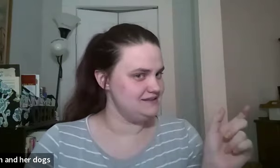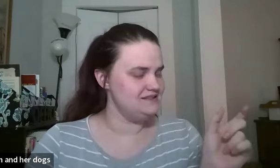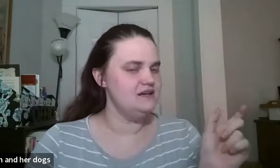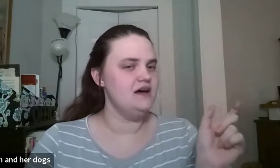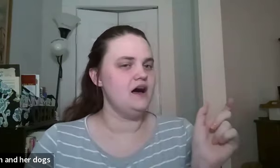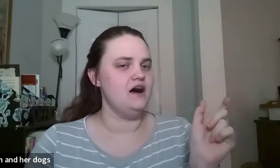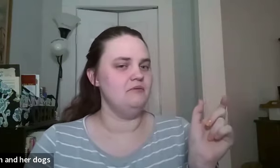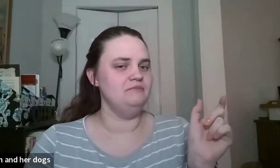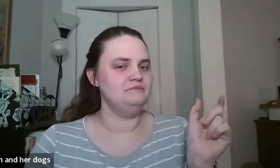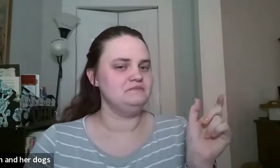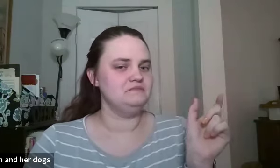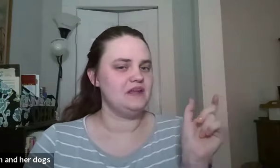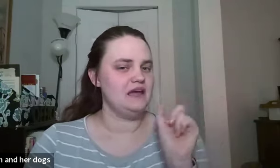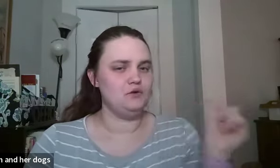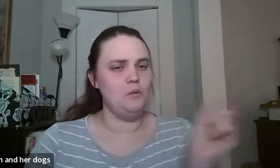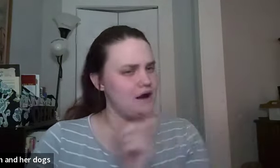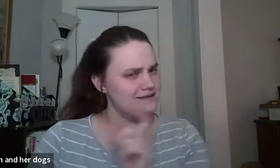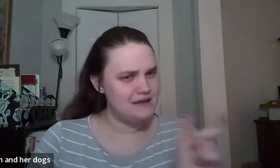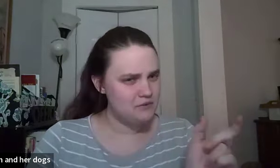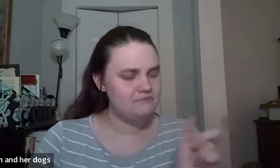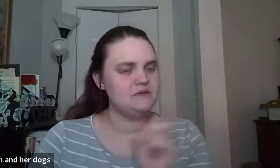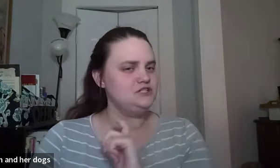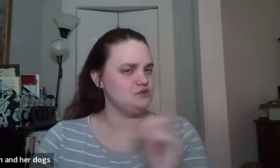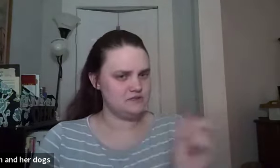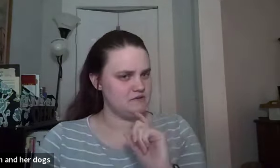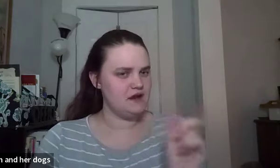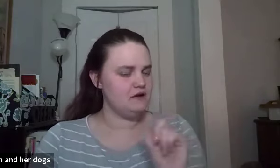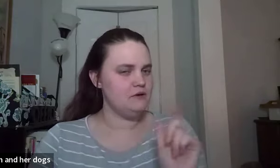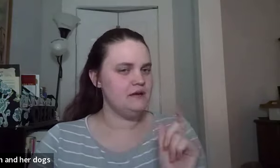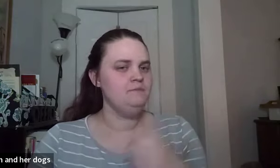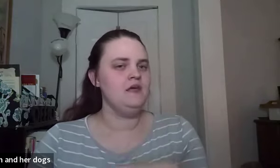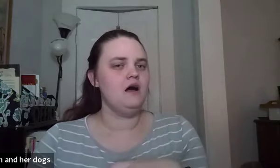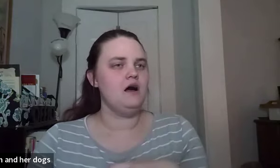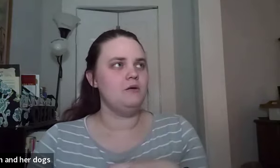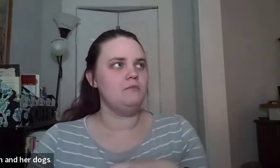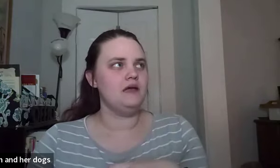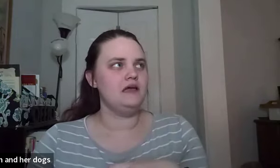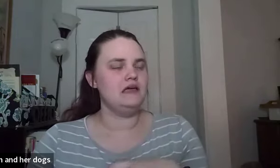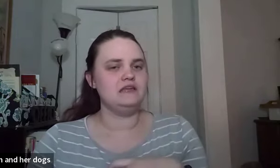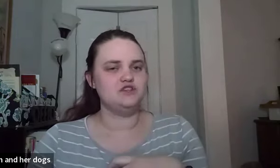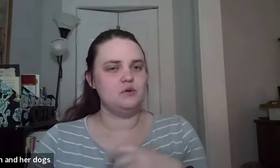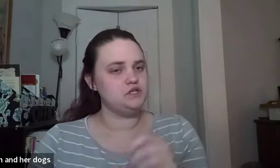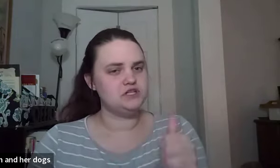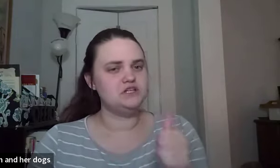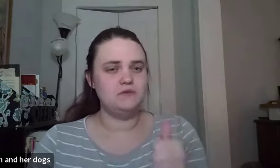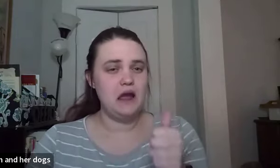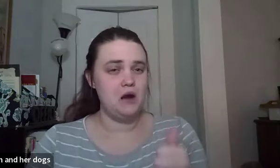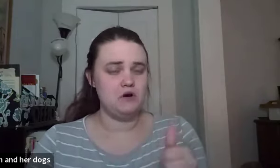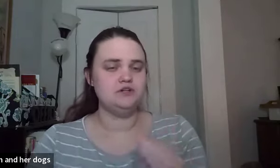end. I don't know why it's that way. It's just always been that kind of way. And so what you're going to do for how are you is